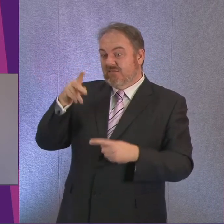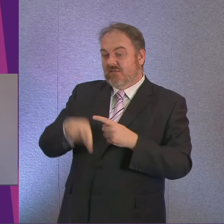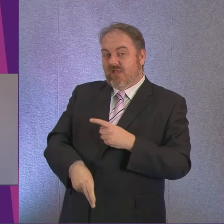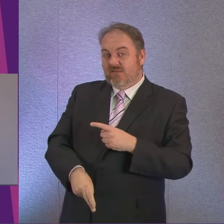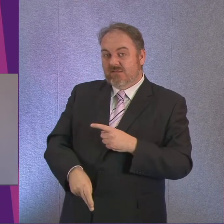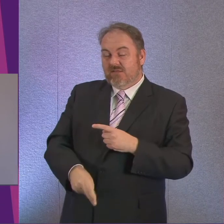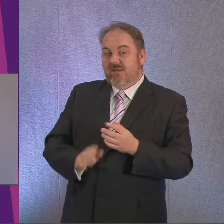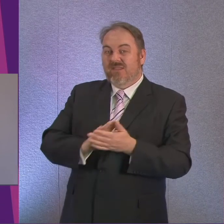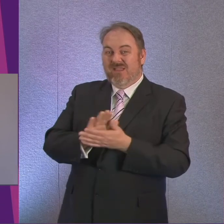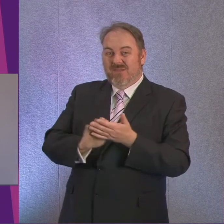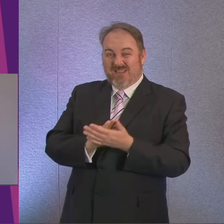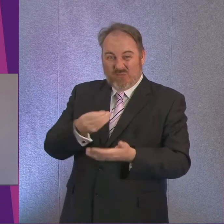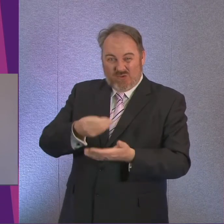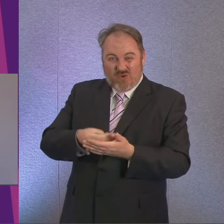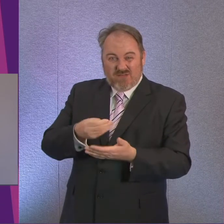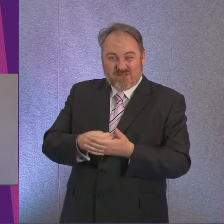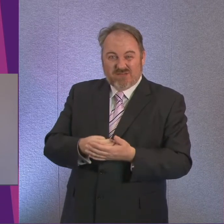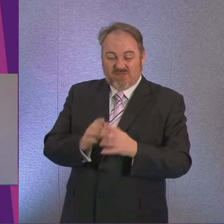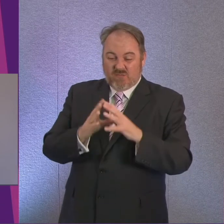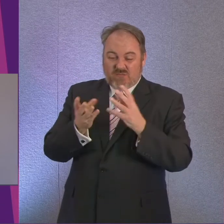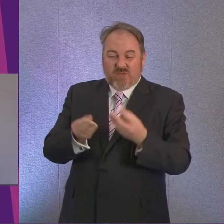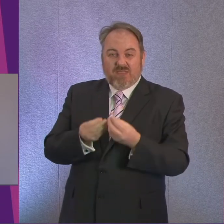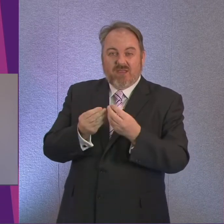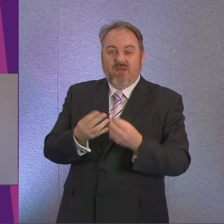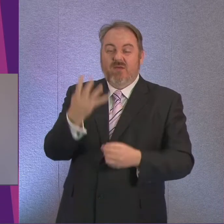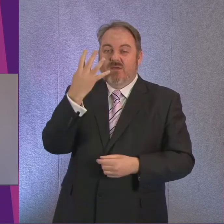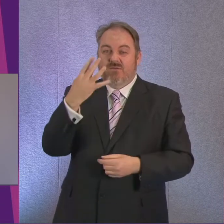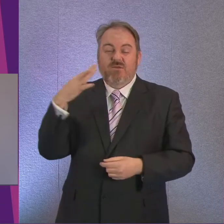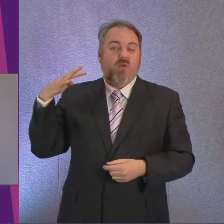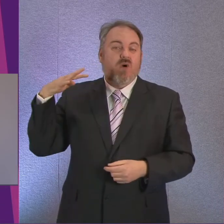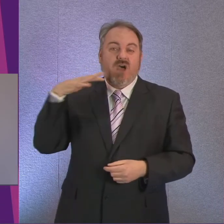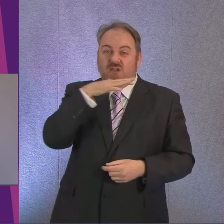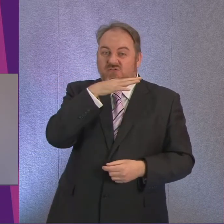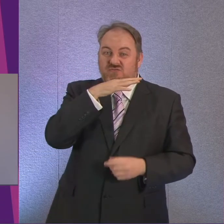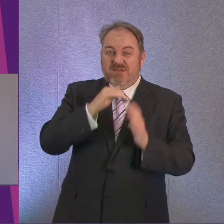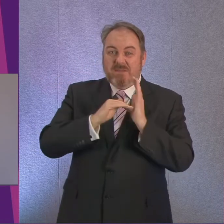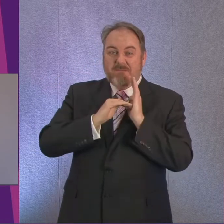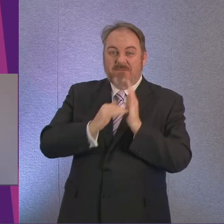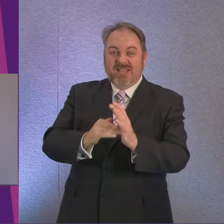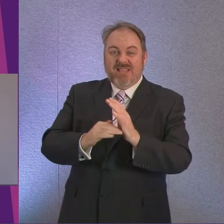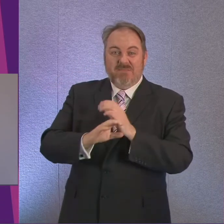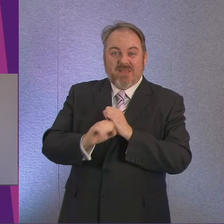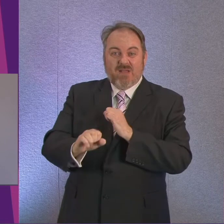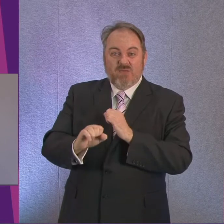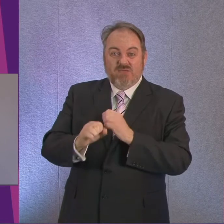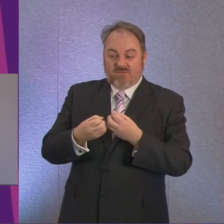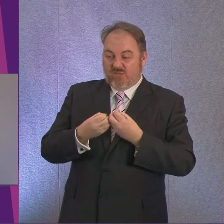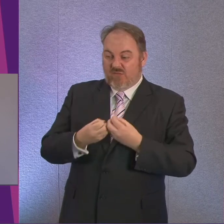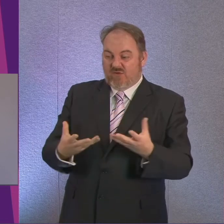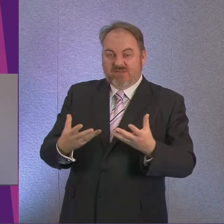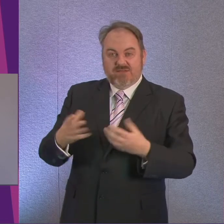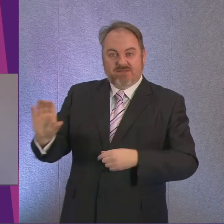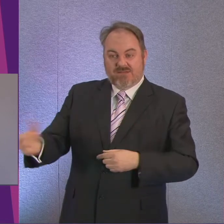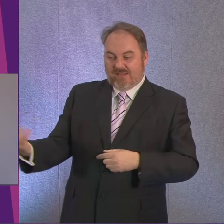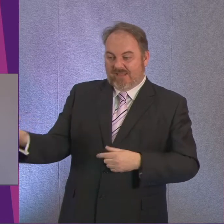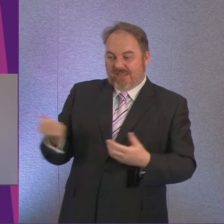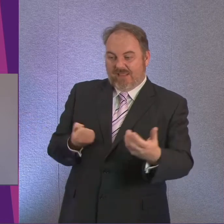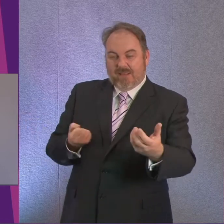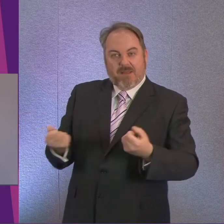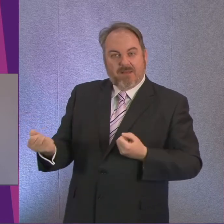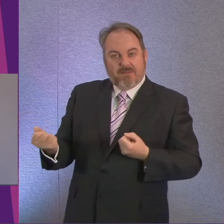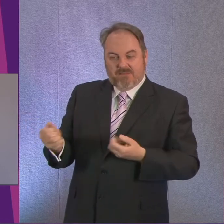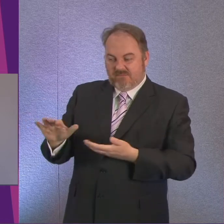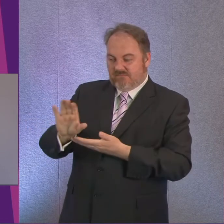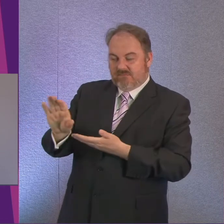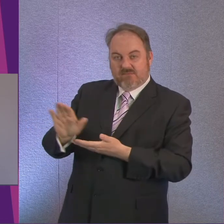education sector £400 million of lost income. And indeed, Heriot-Watt University that was mentioned there is one university that's been